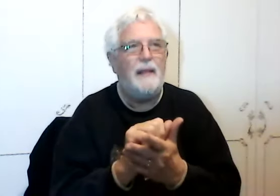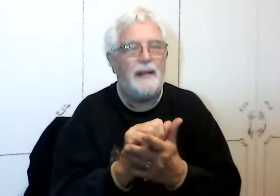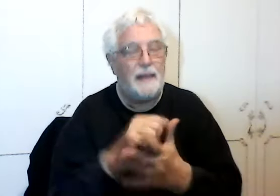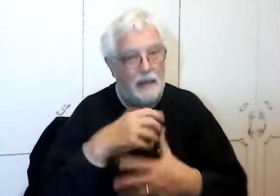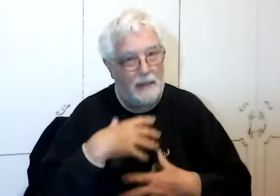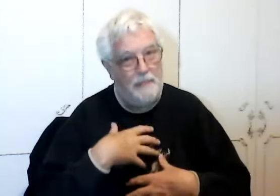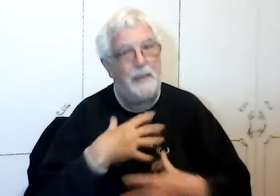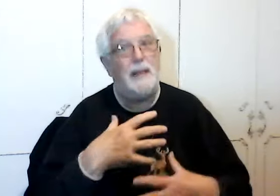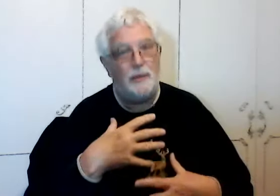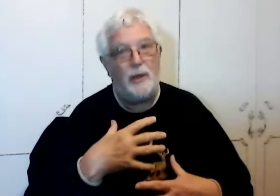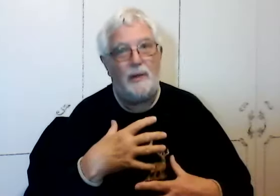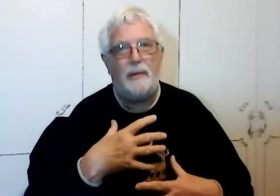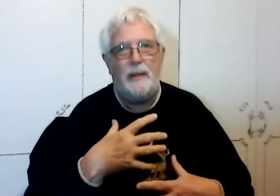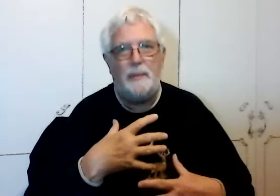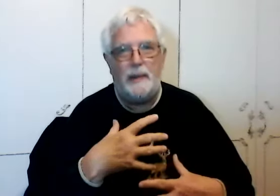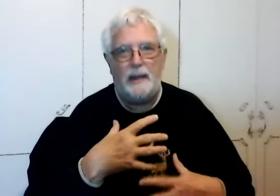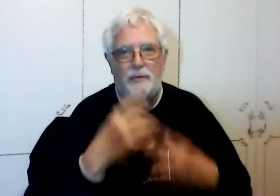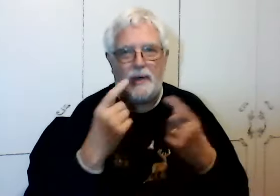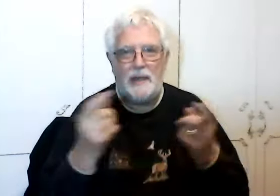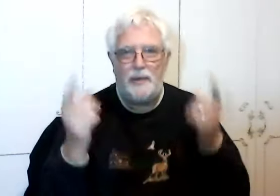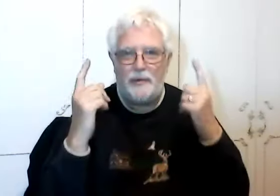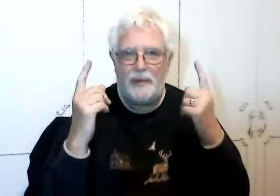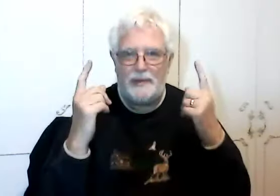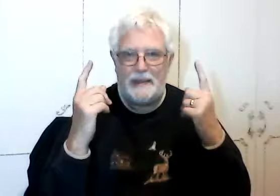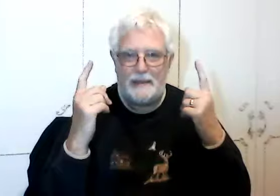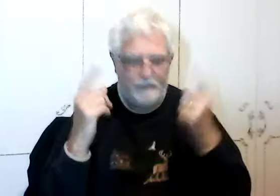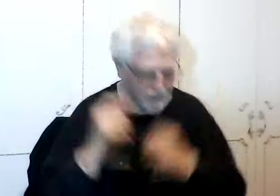it's going to come as a big shock when they can try to go to university.